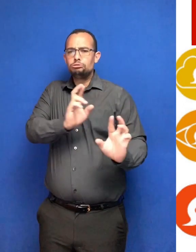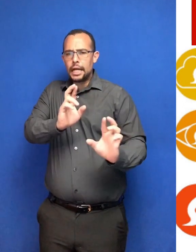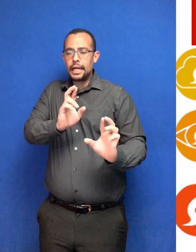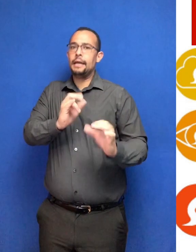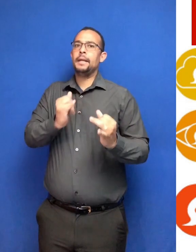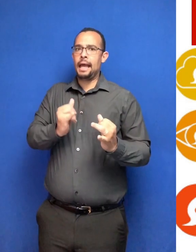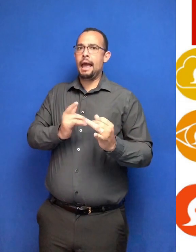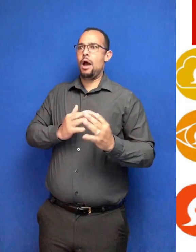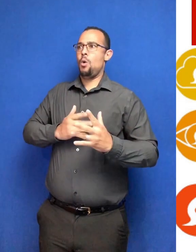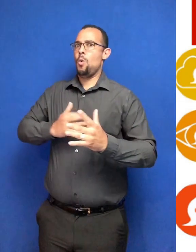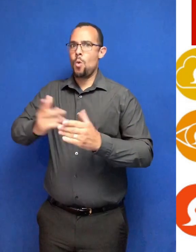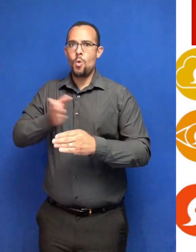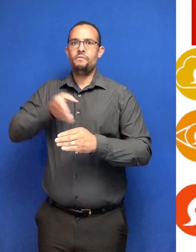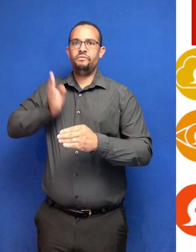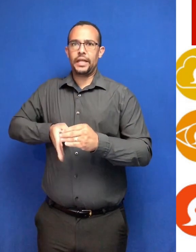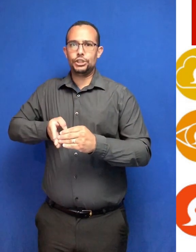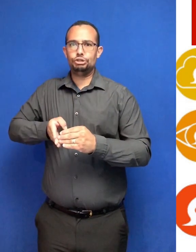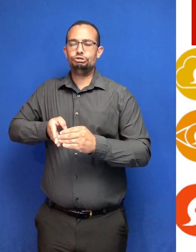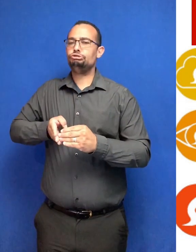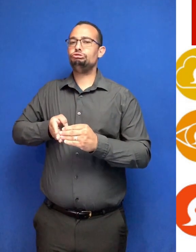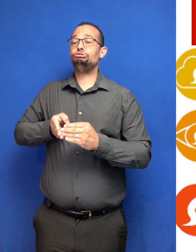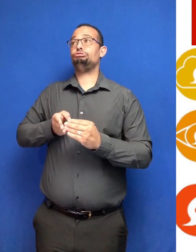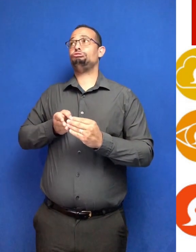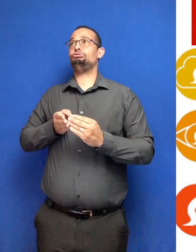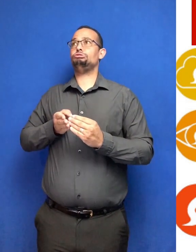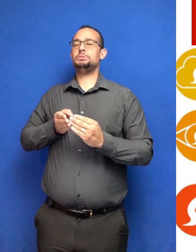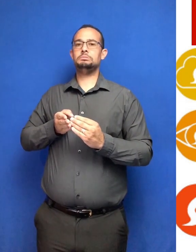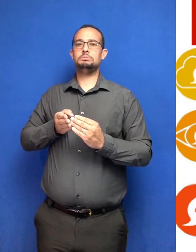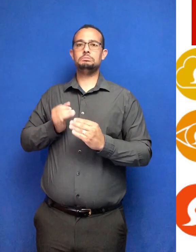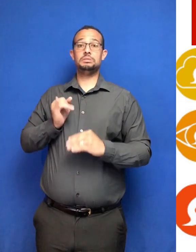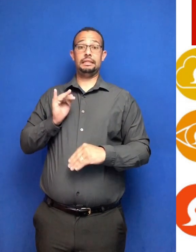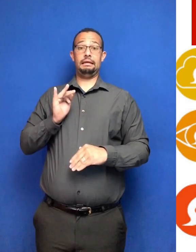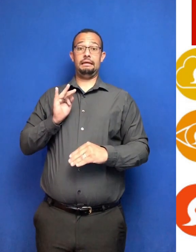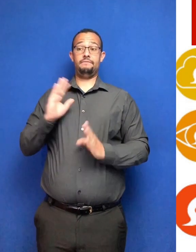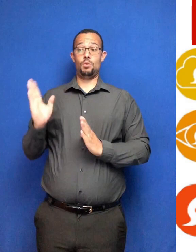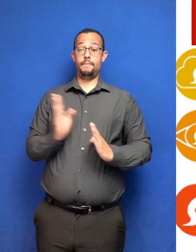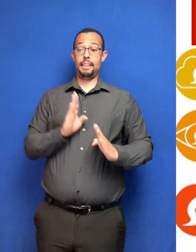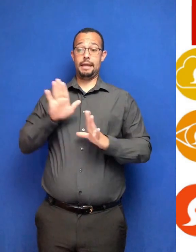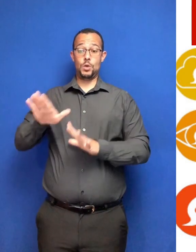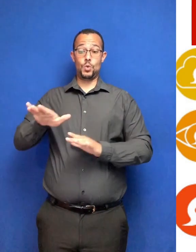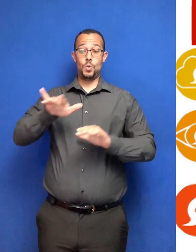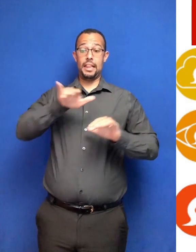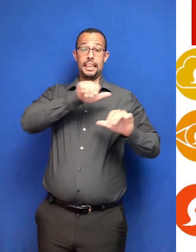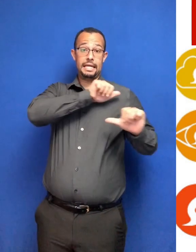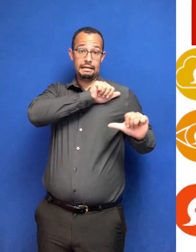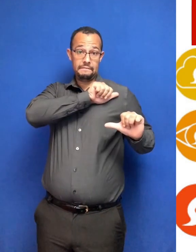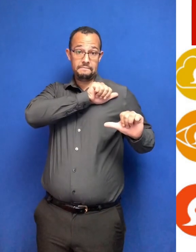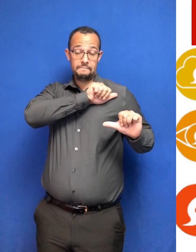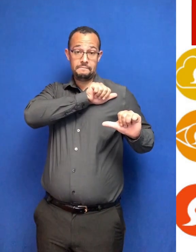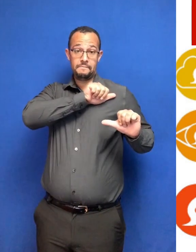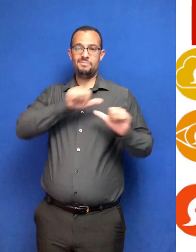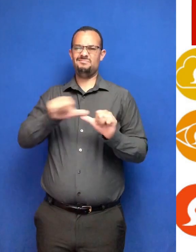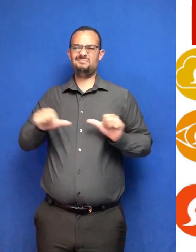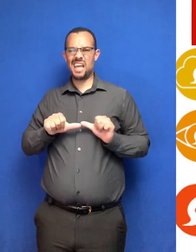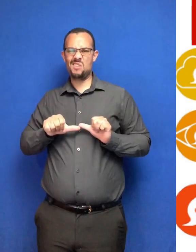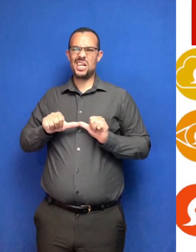preparations for the storm. And if you are going to leave the threatened area, and if that's what